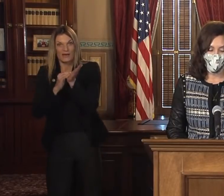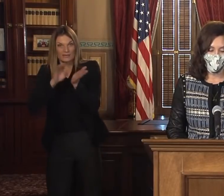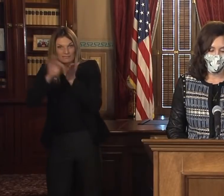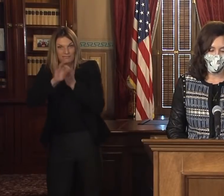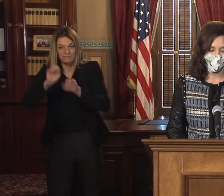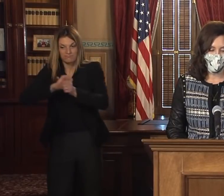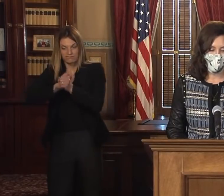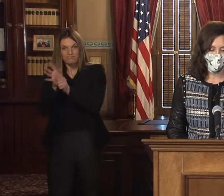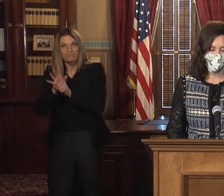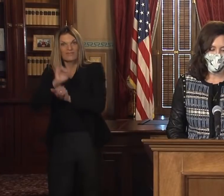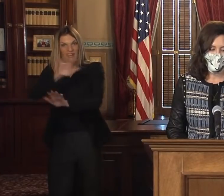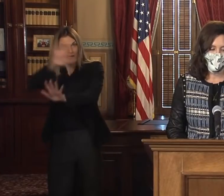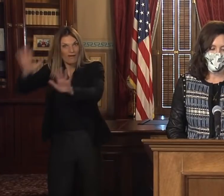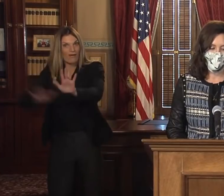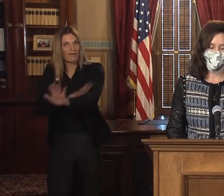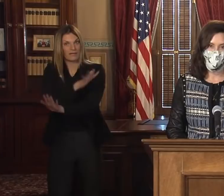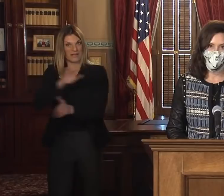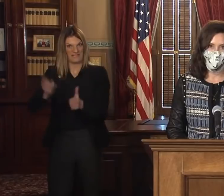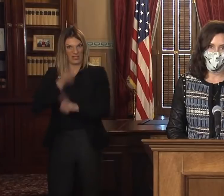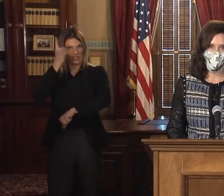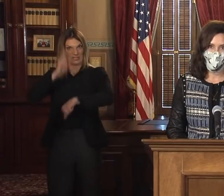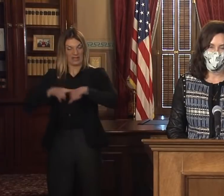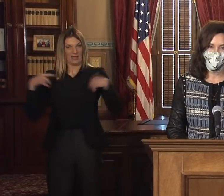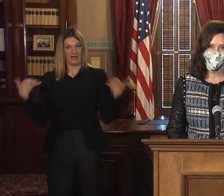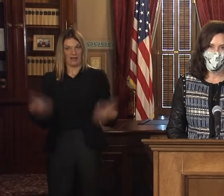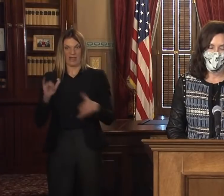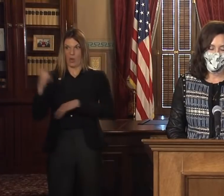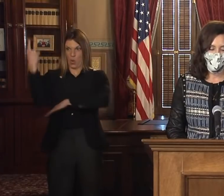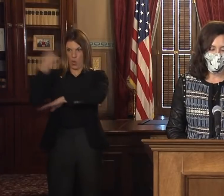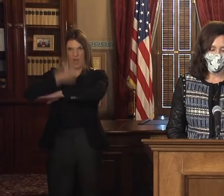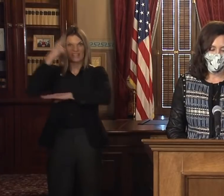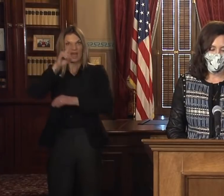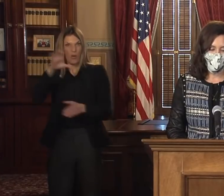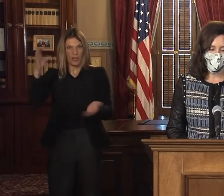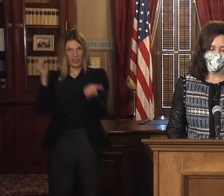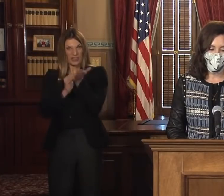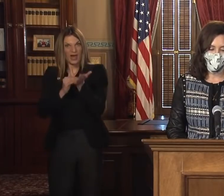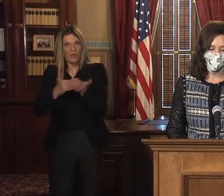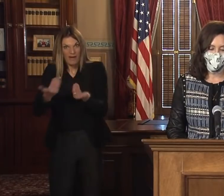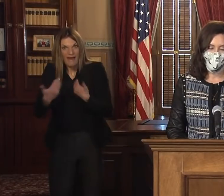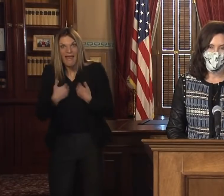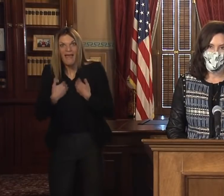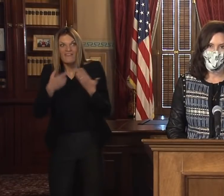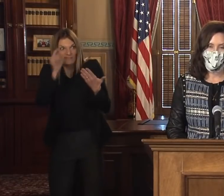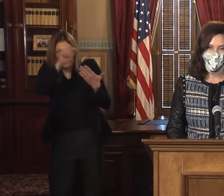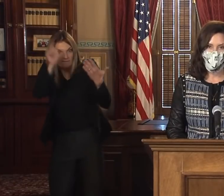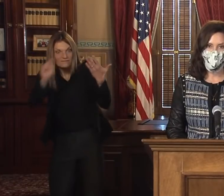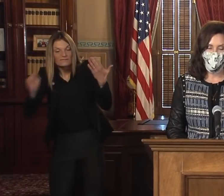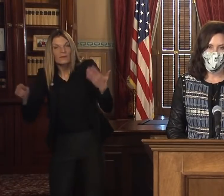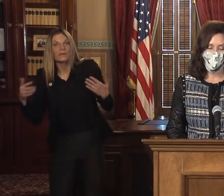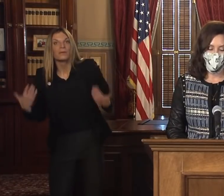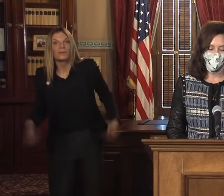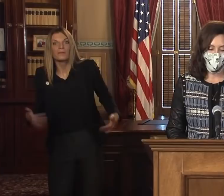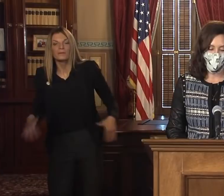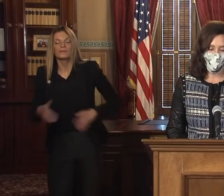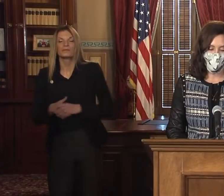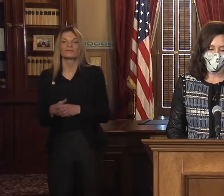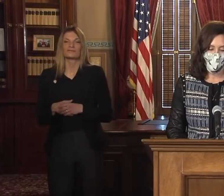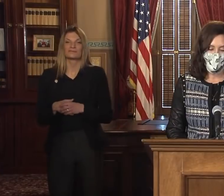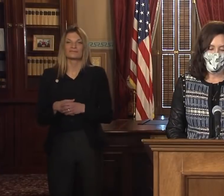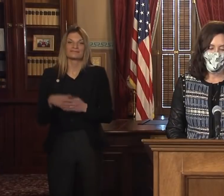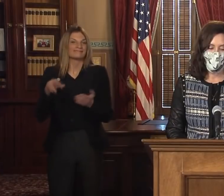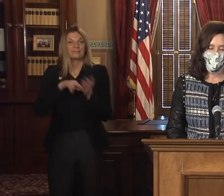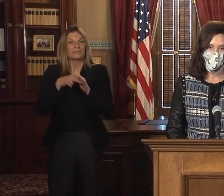reached a number that high in a single day. So fighting this virus needs to be a team